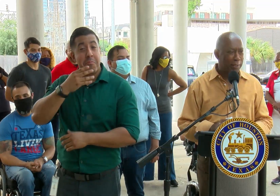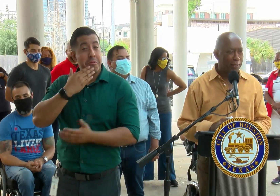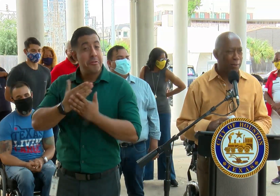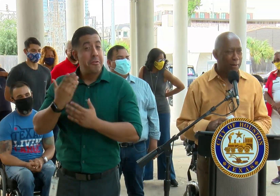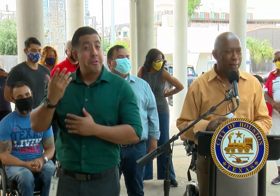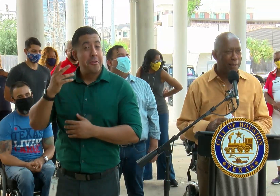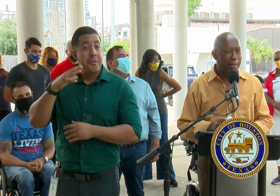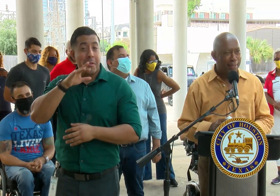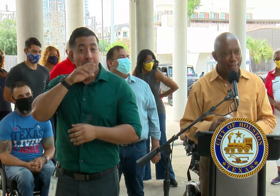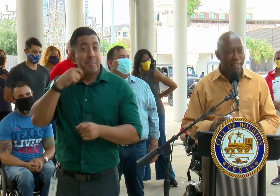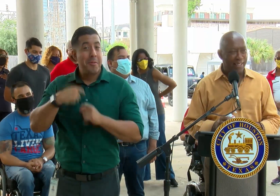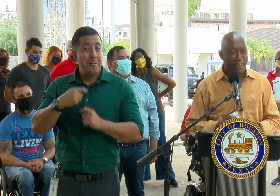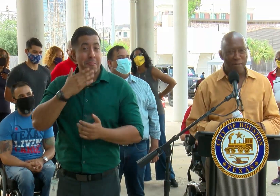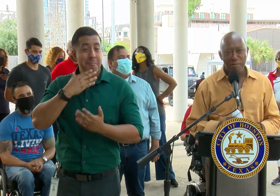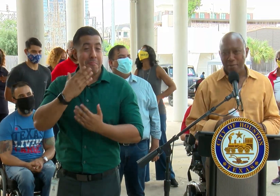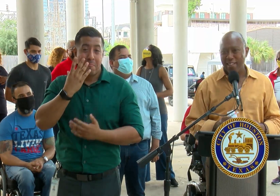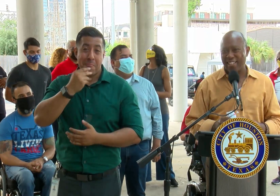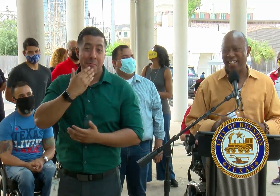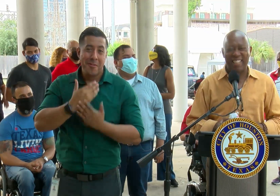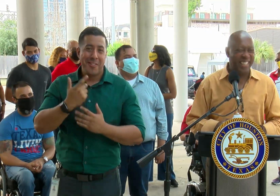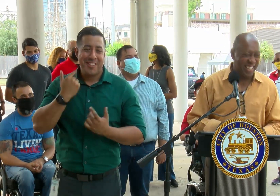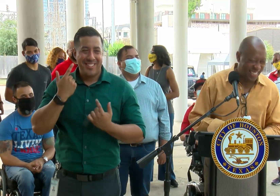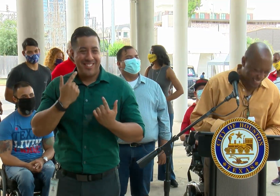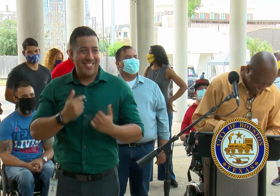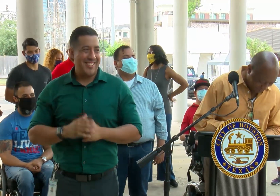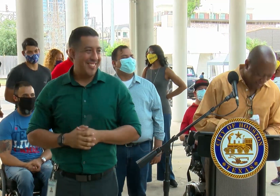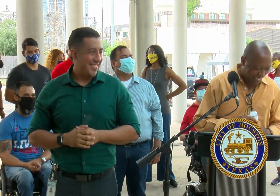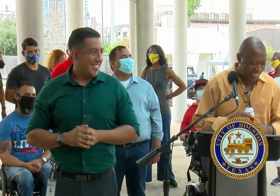pretty good. So yeah,